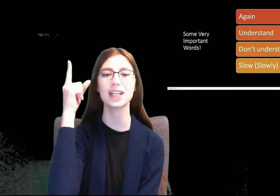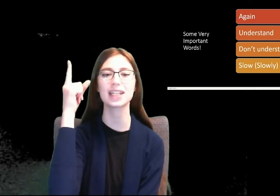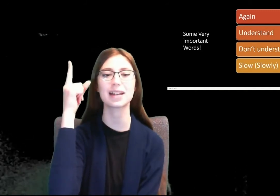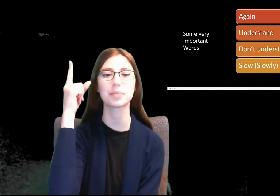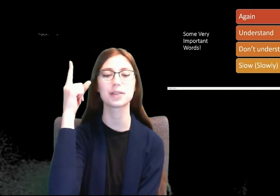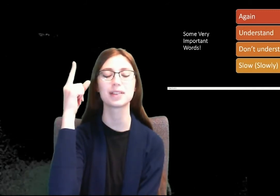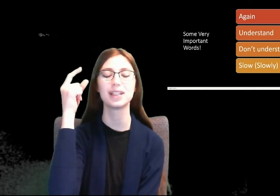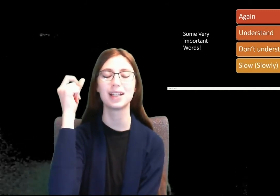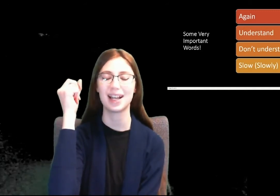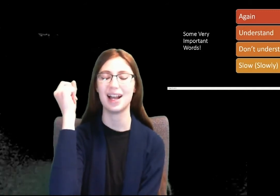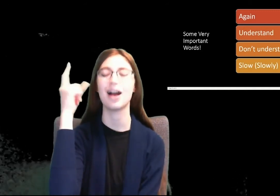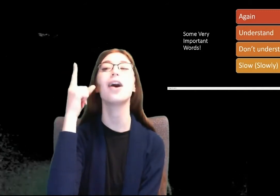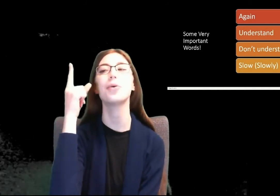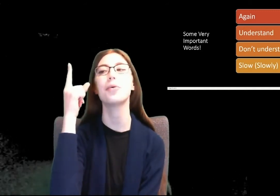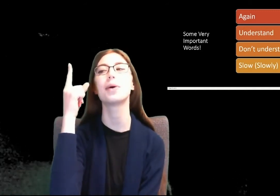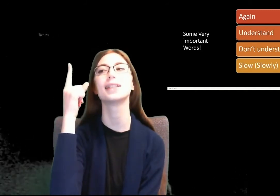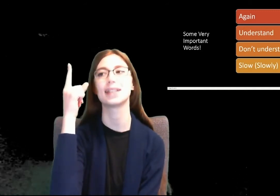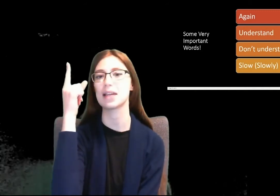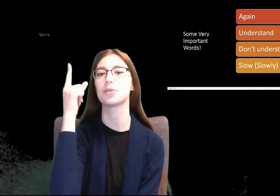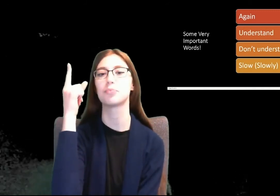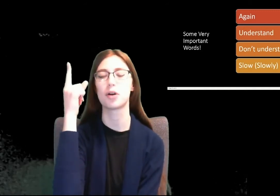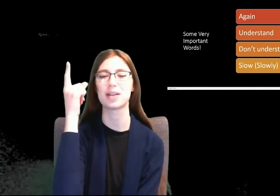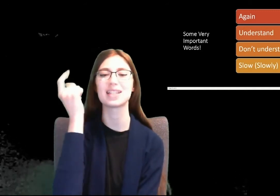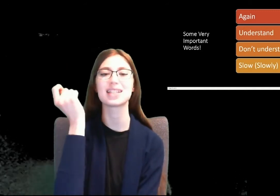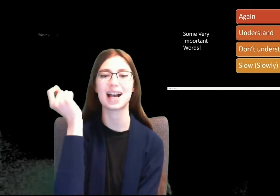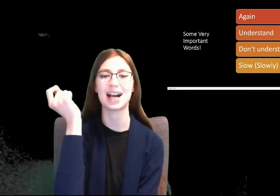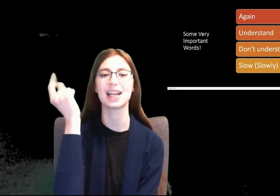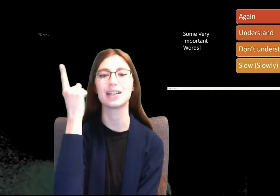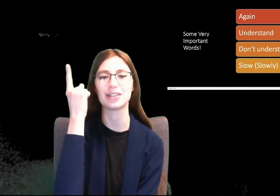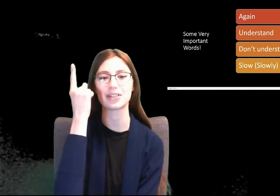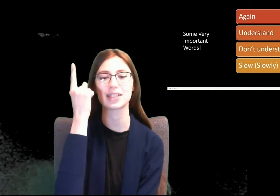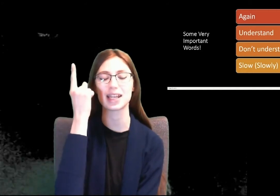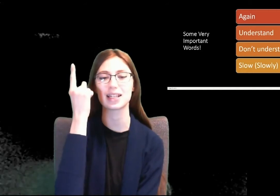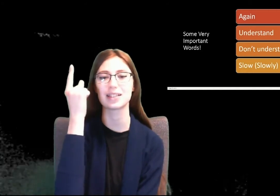it up. Oh, a light bulb moment, I understand.